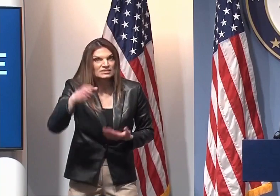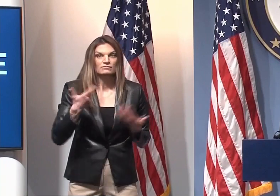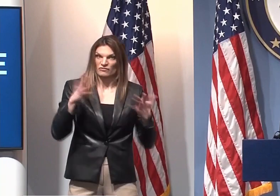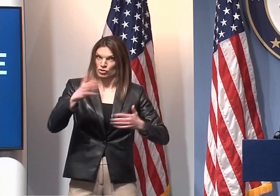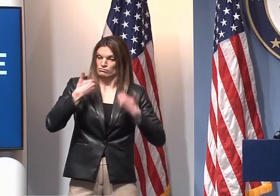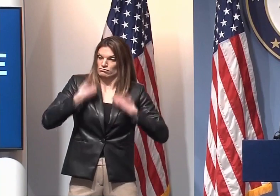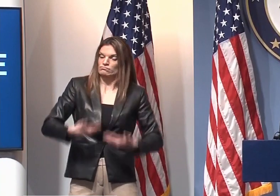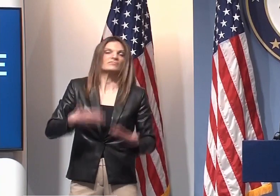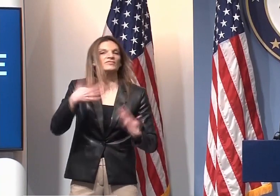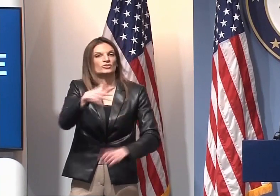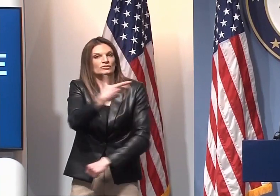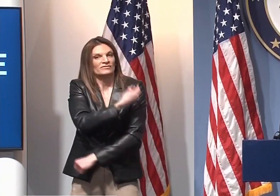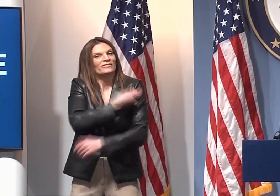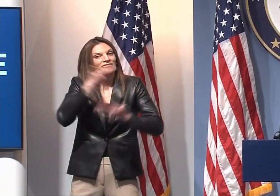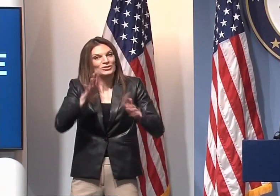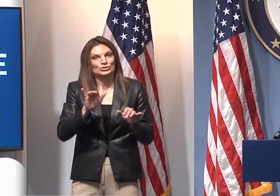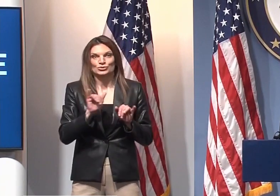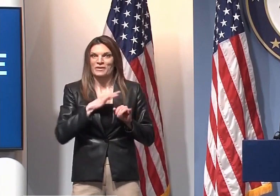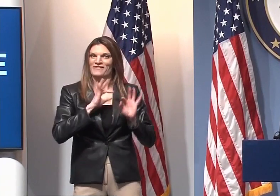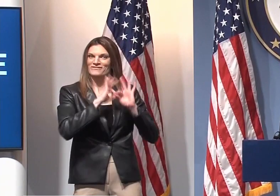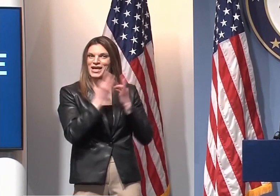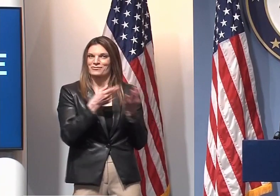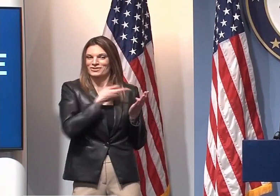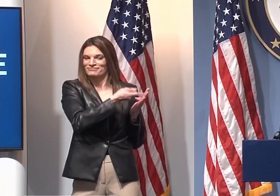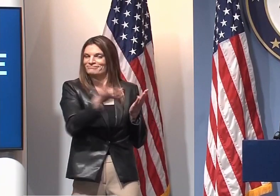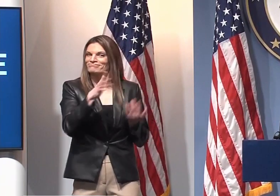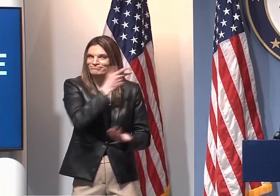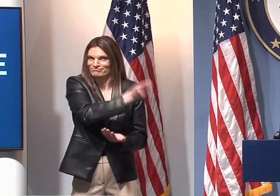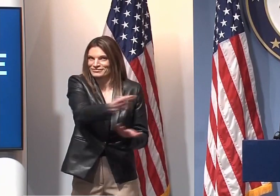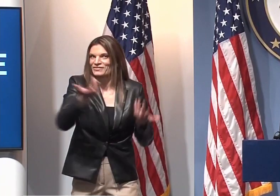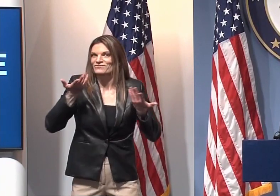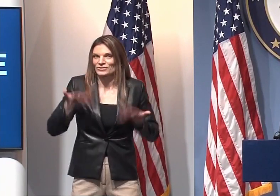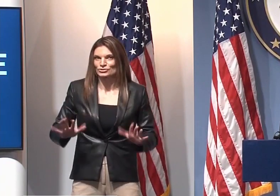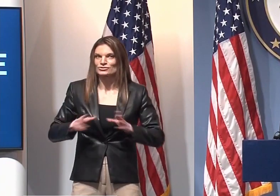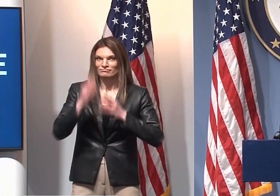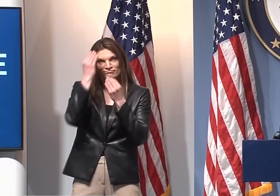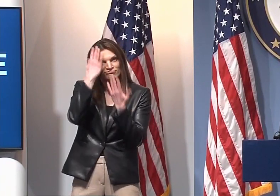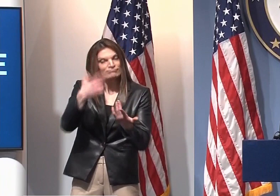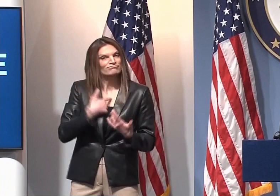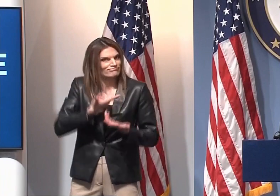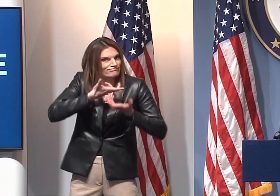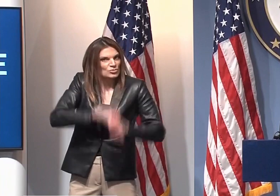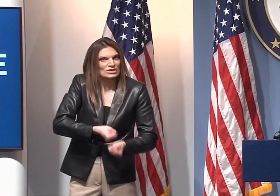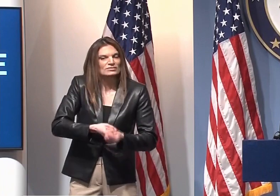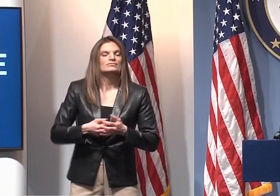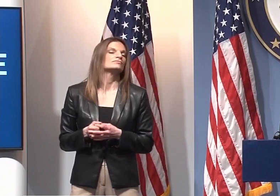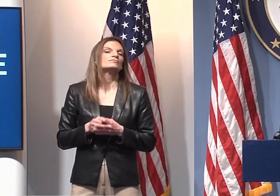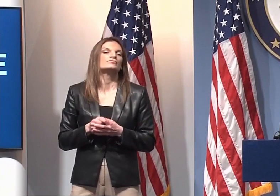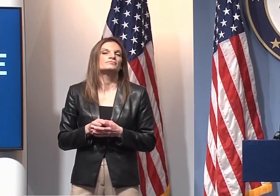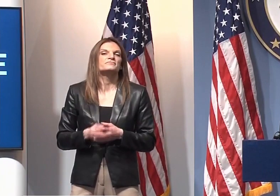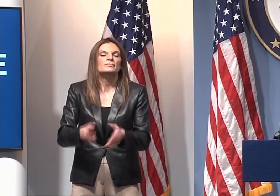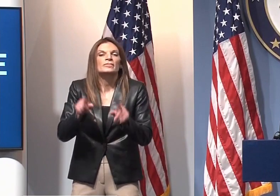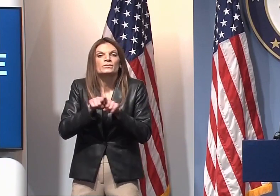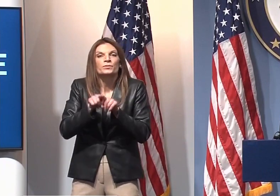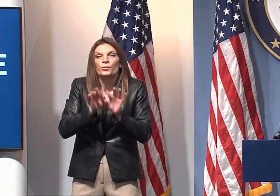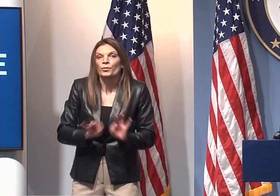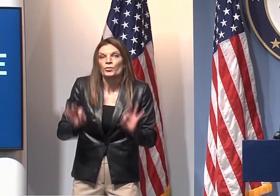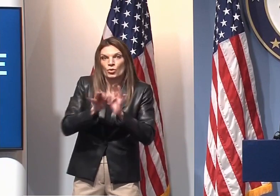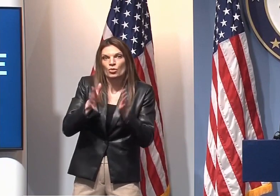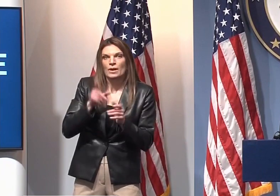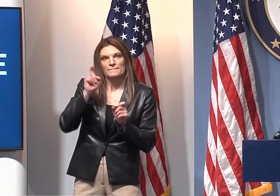the vaccine. We also need everyone to continue a good faith effort to practice the safety measures we have in